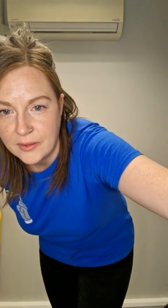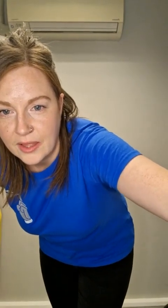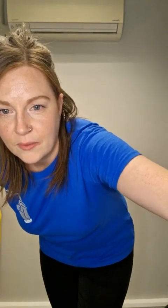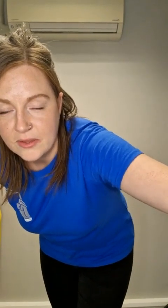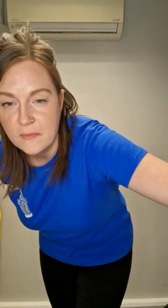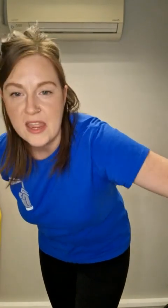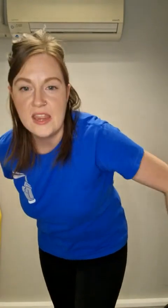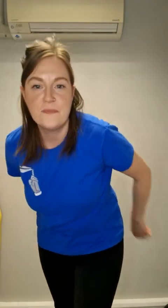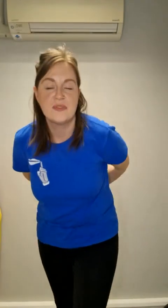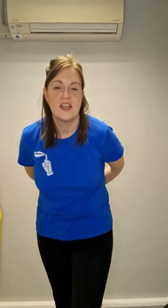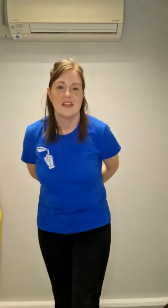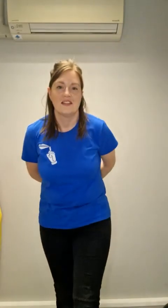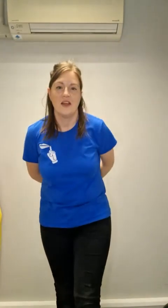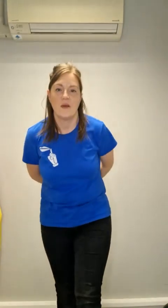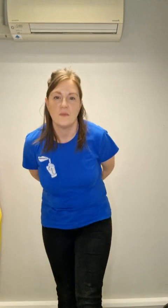Bear with me.